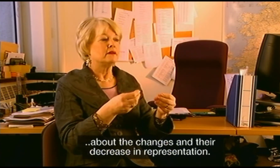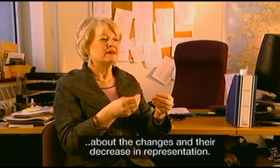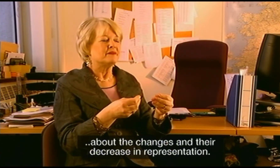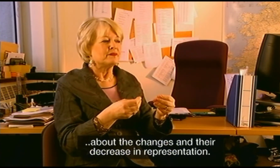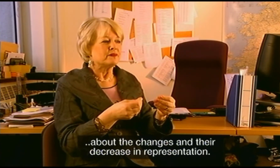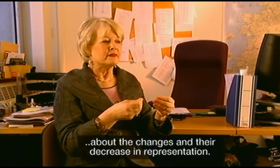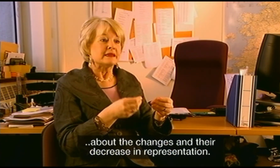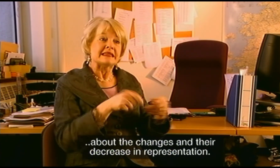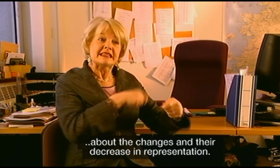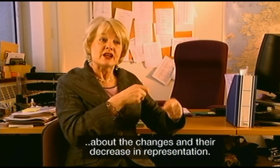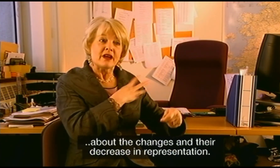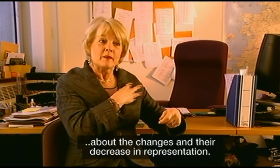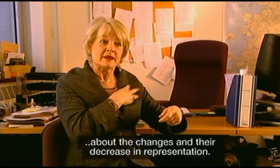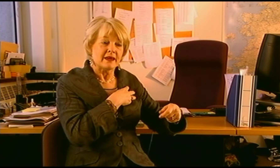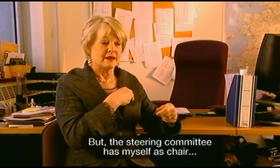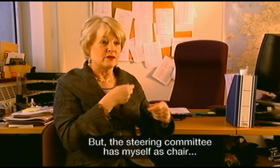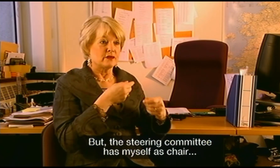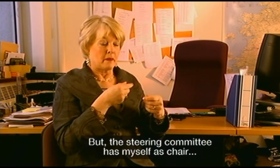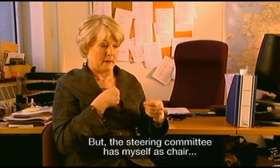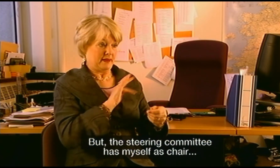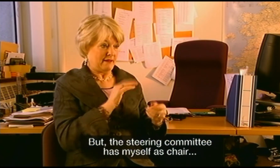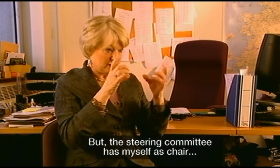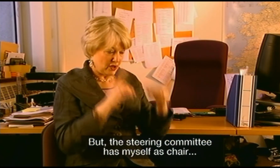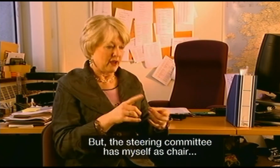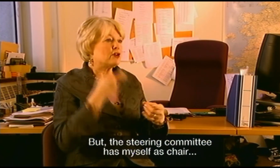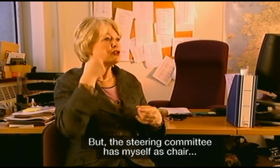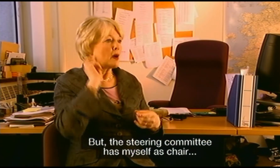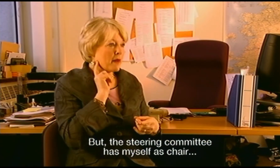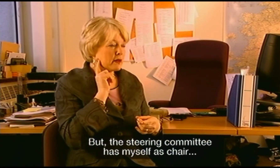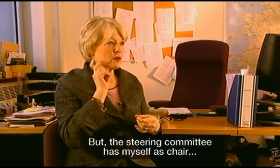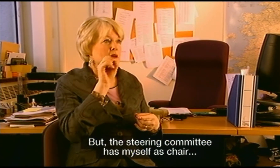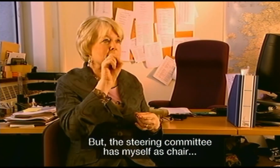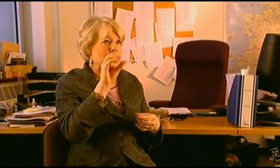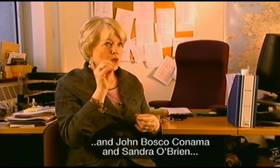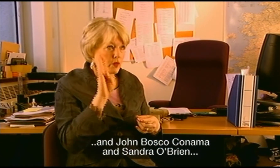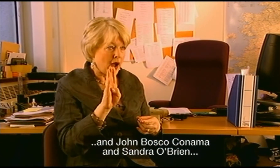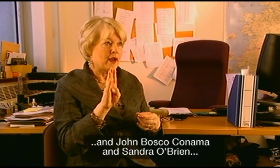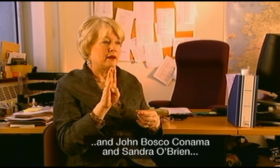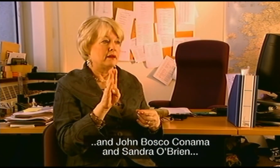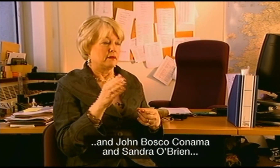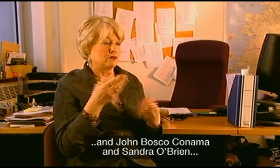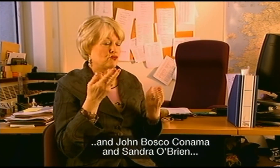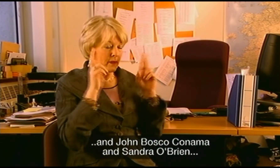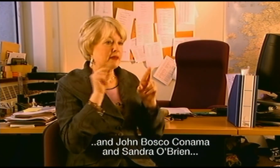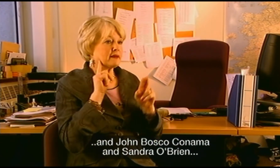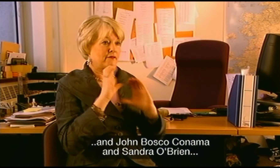in representation. But the steering committee has myself as chair and John Bosco Conema and Sandra